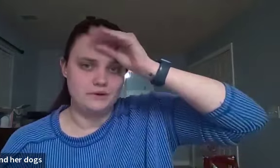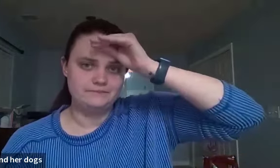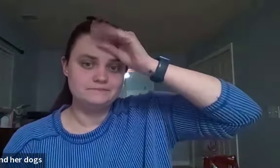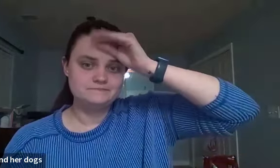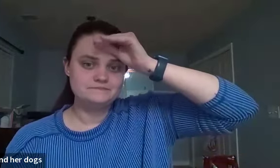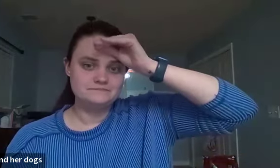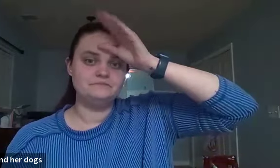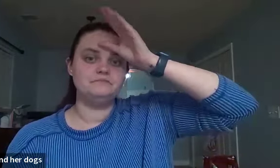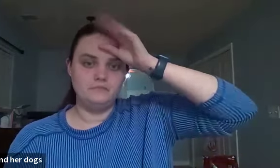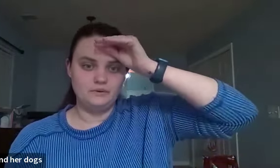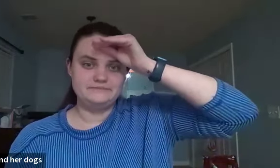boy, boy.